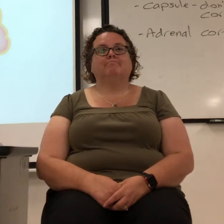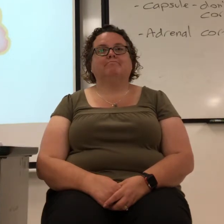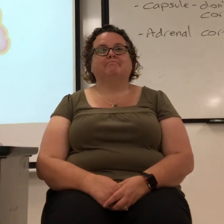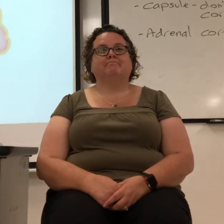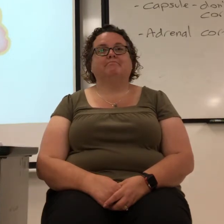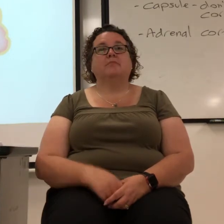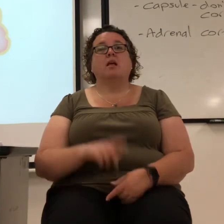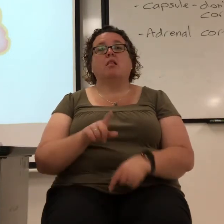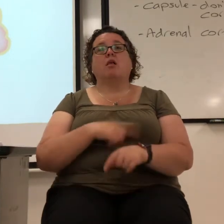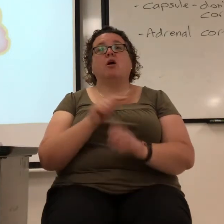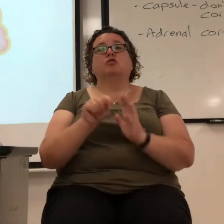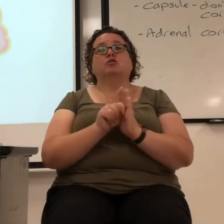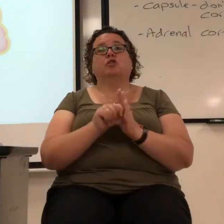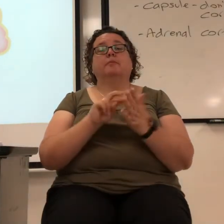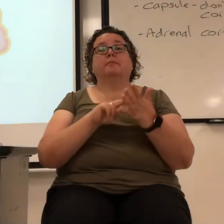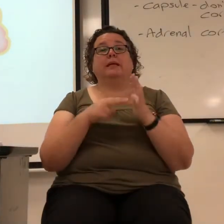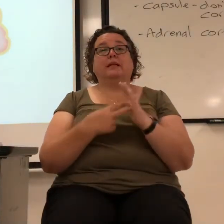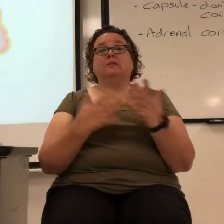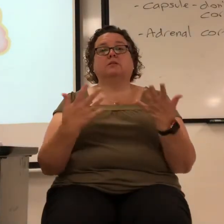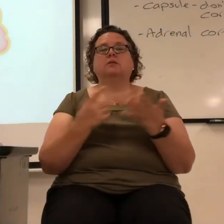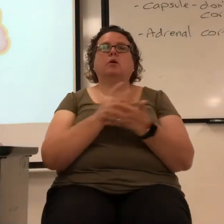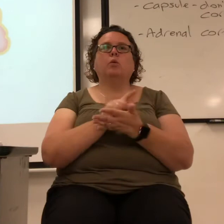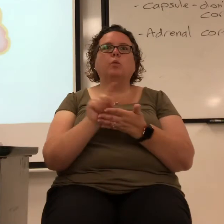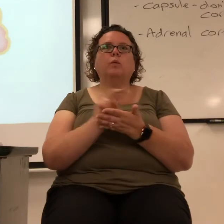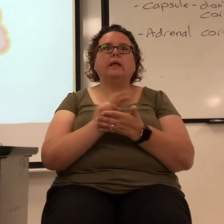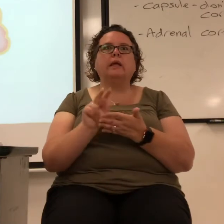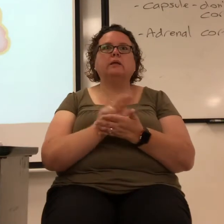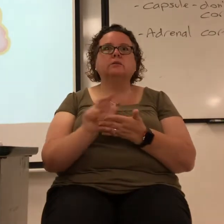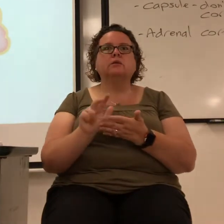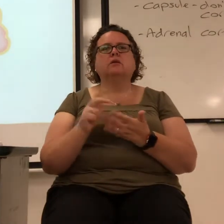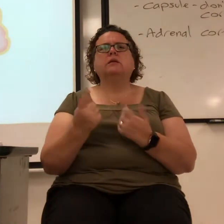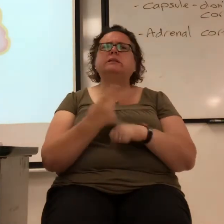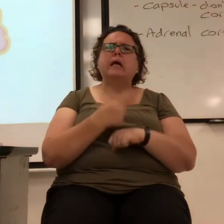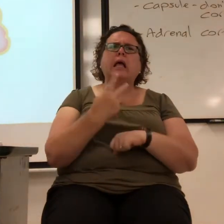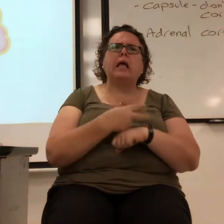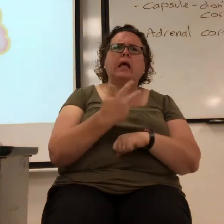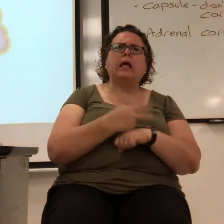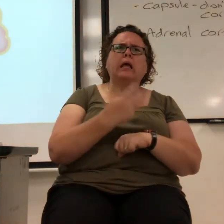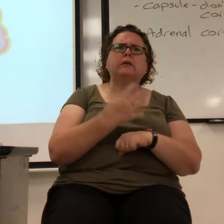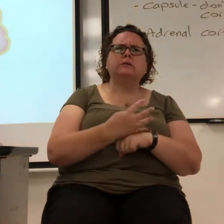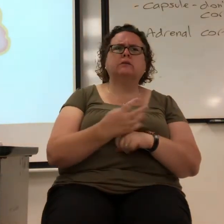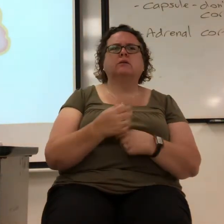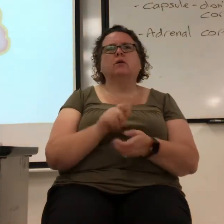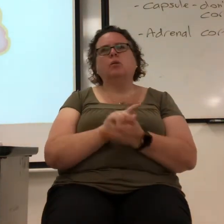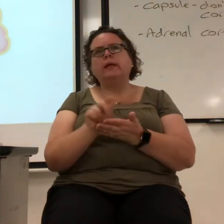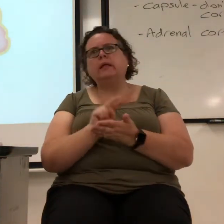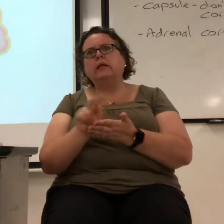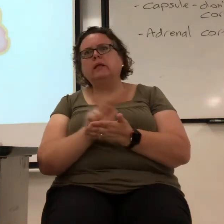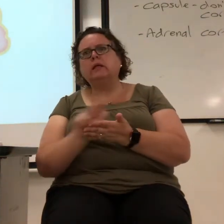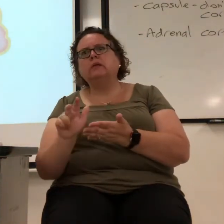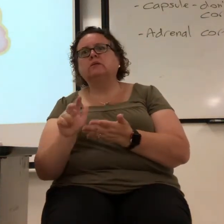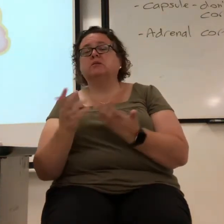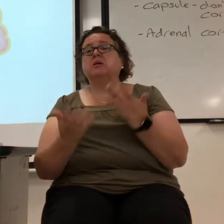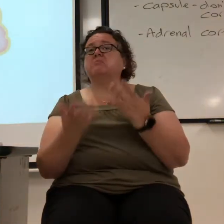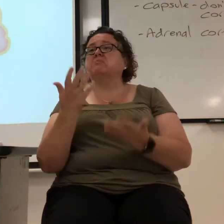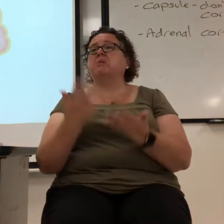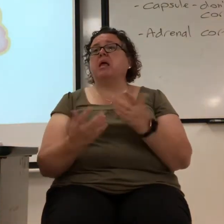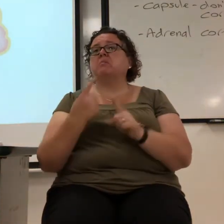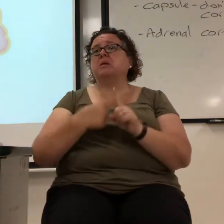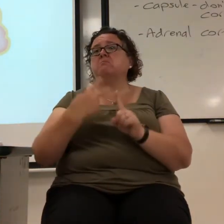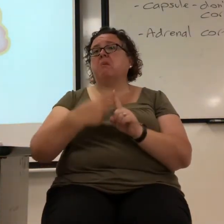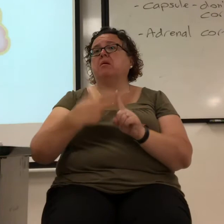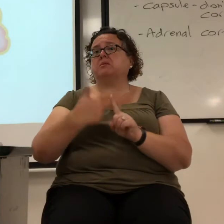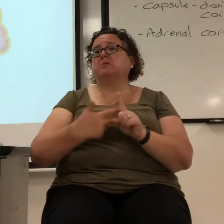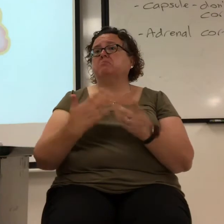Long term is basically weeks, days, weeks, maybe months, something like that on that time scale. Usually